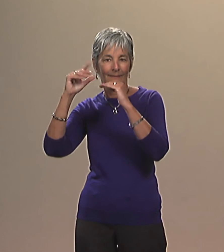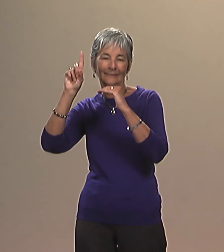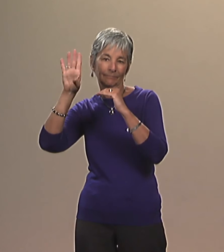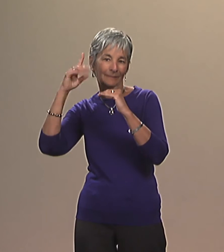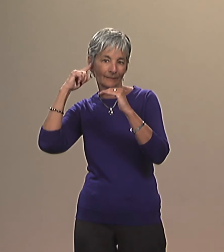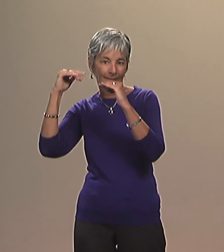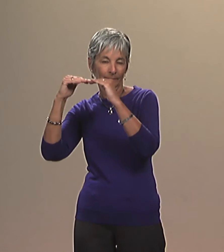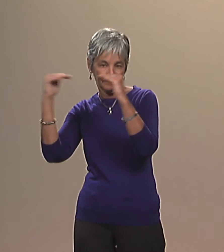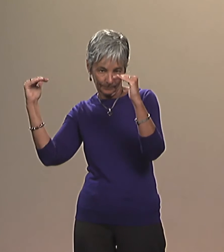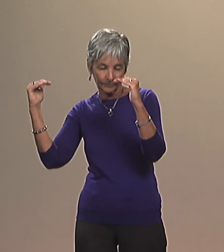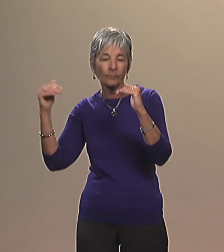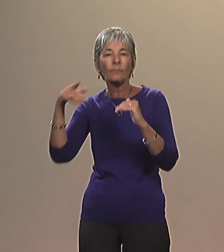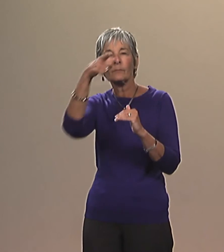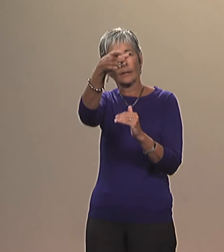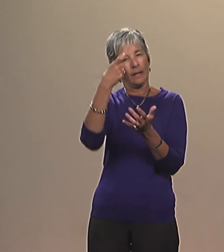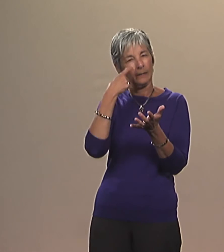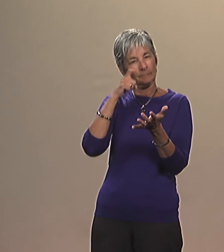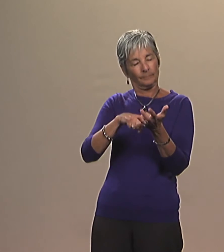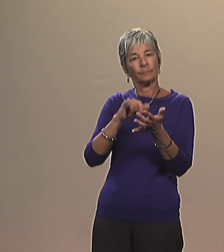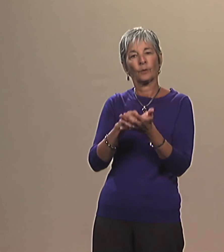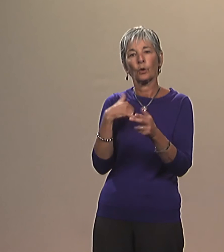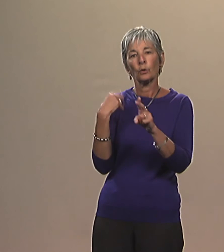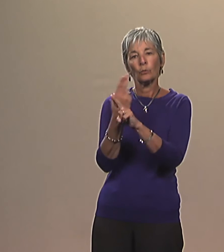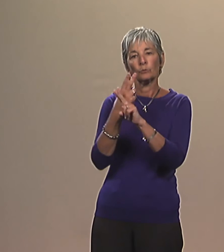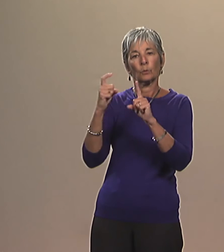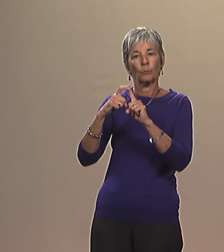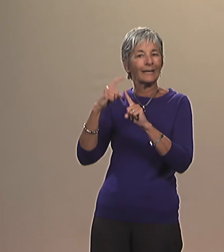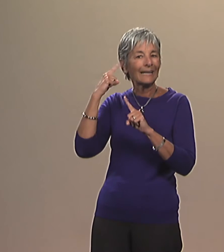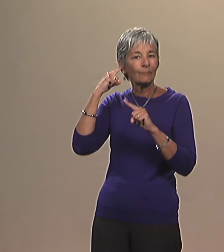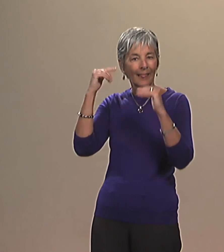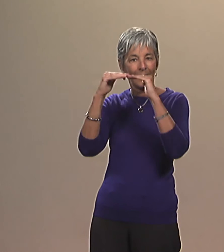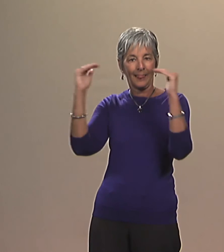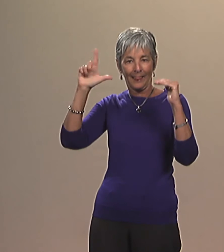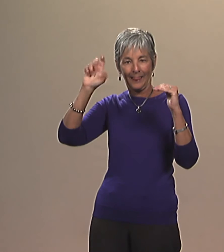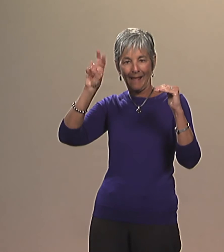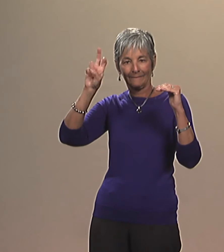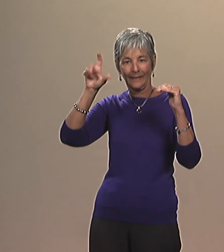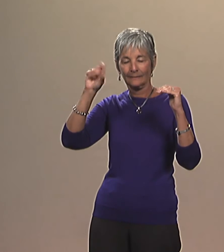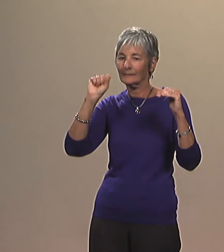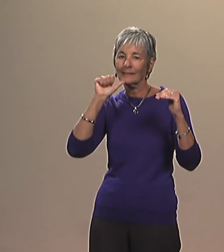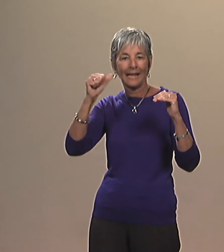dB. You may notice that I use the word level instead of hearing loss.